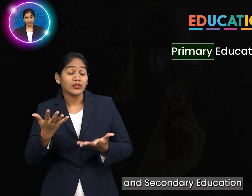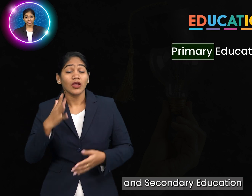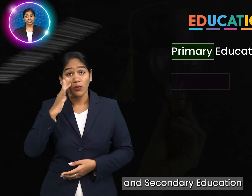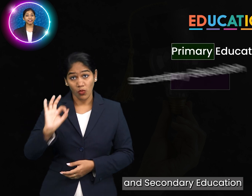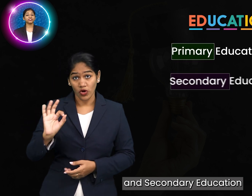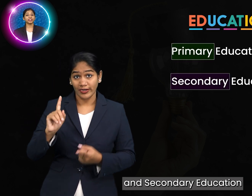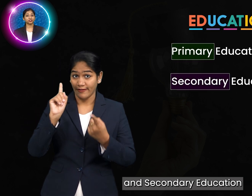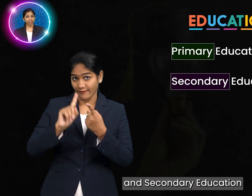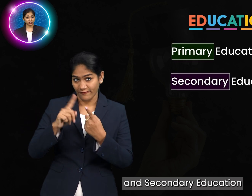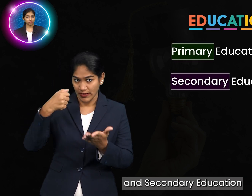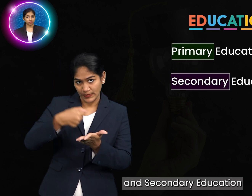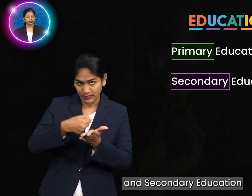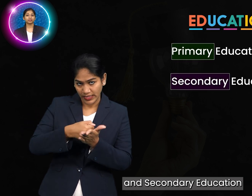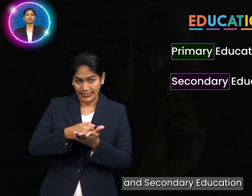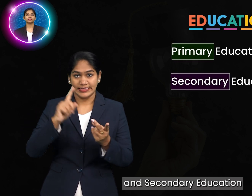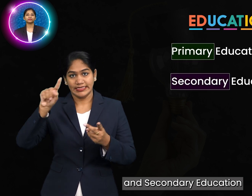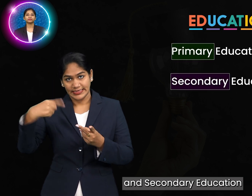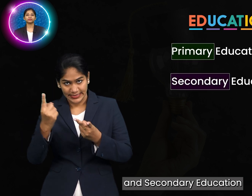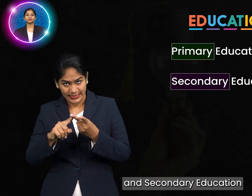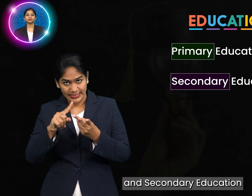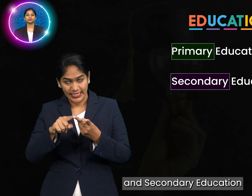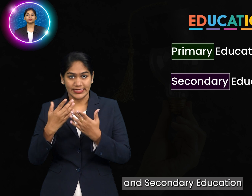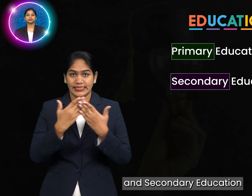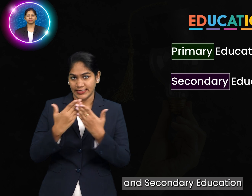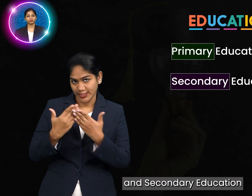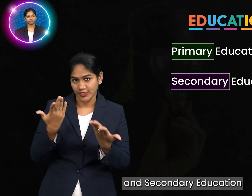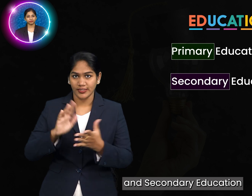and secondary education,